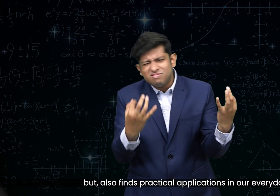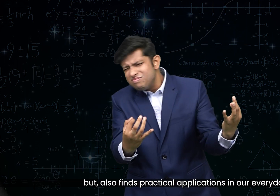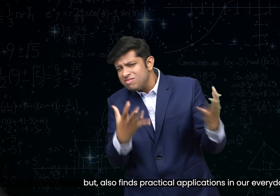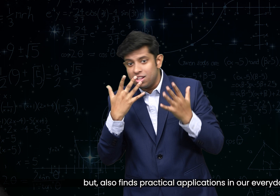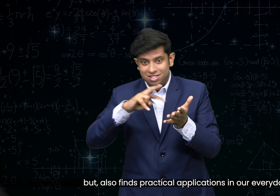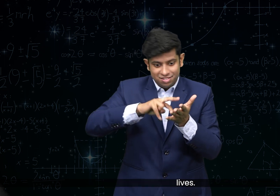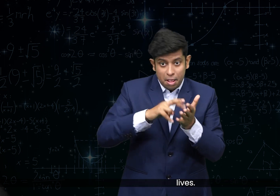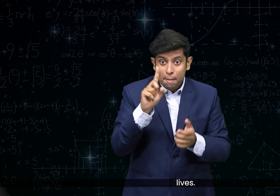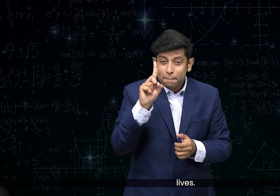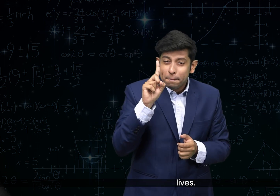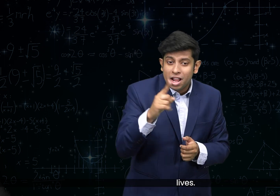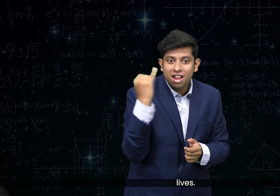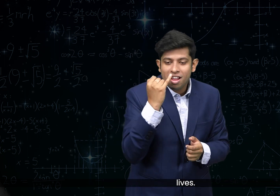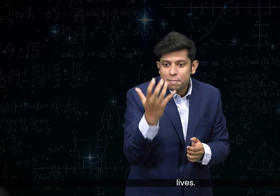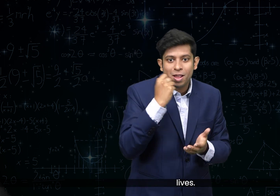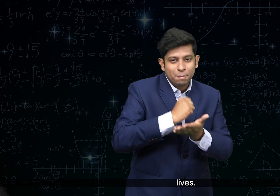our everyday lives.